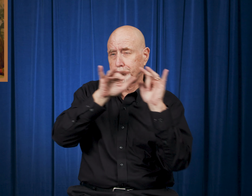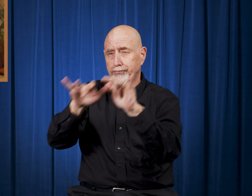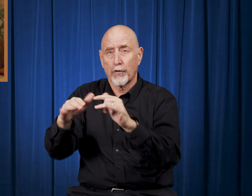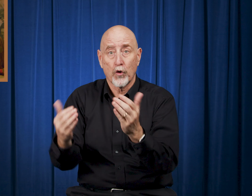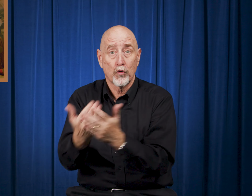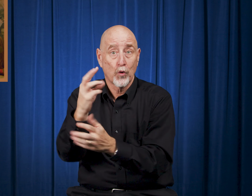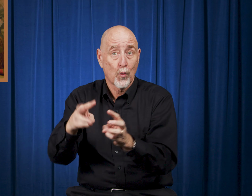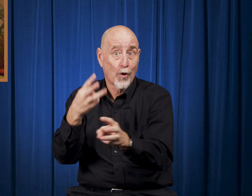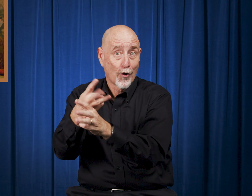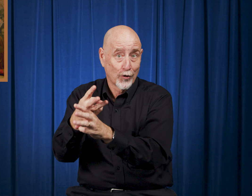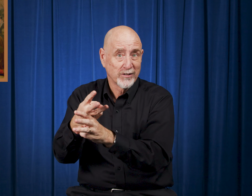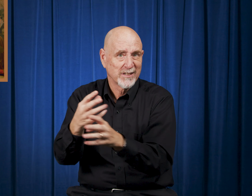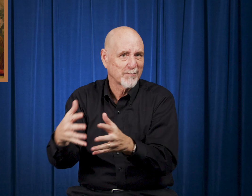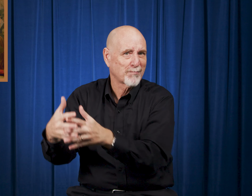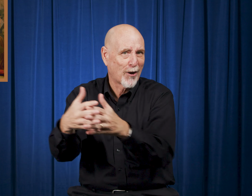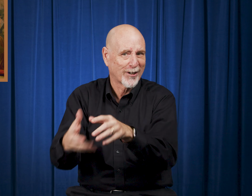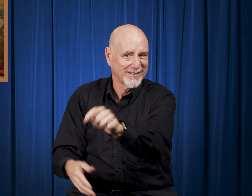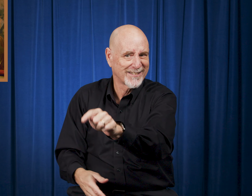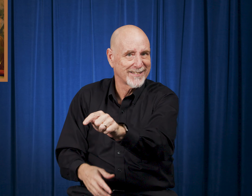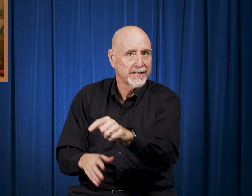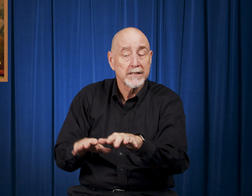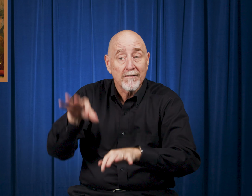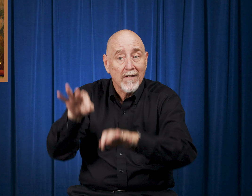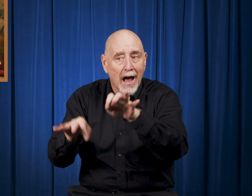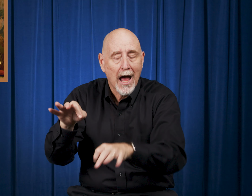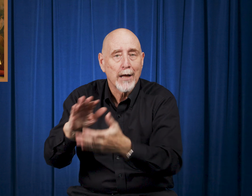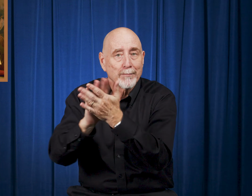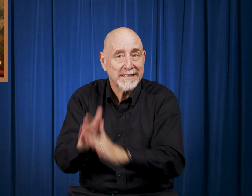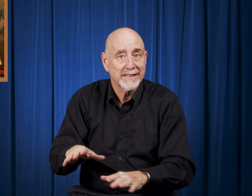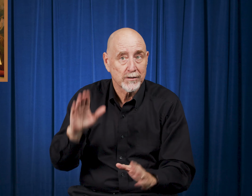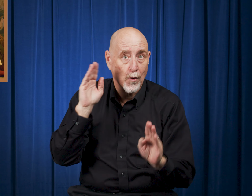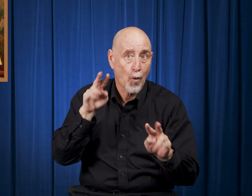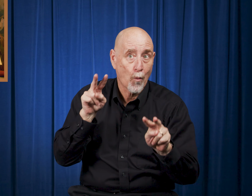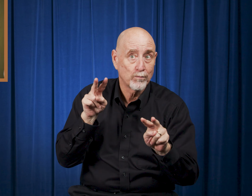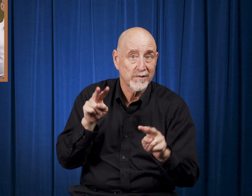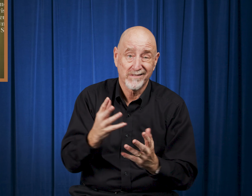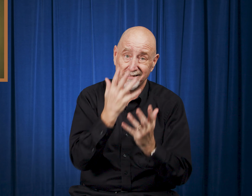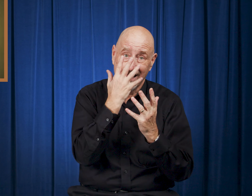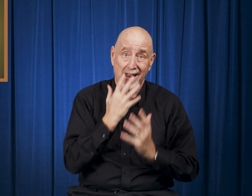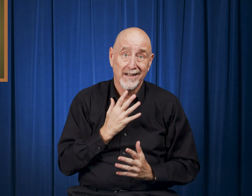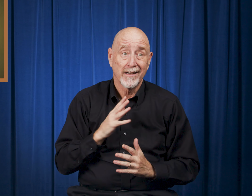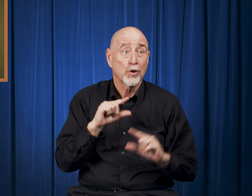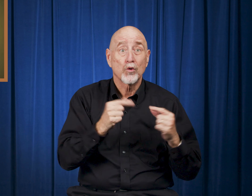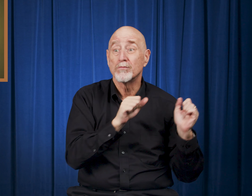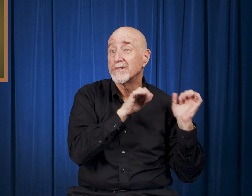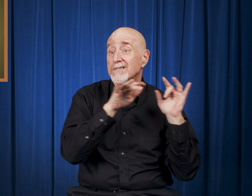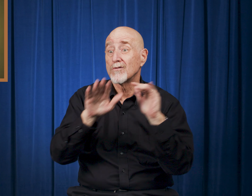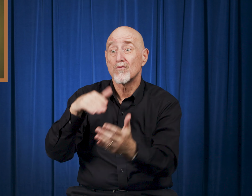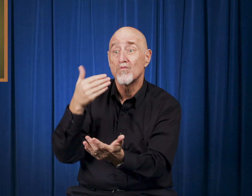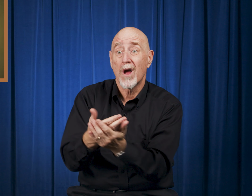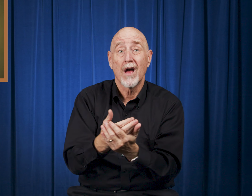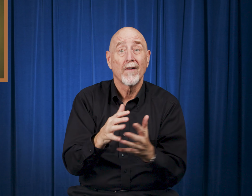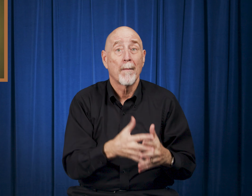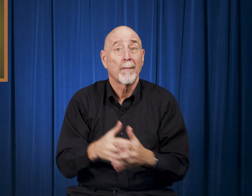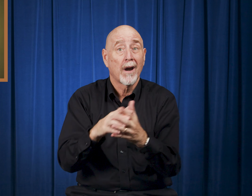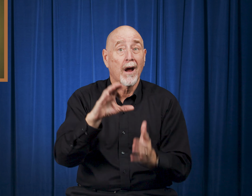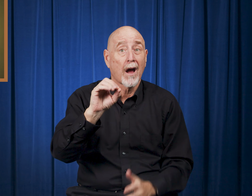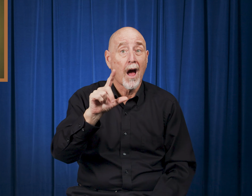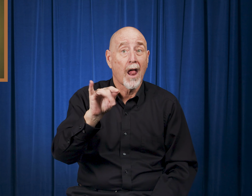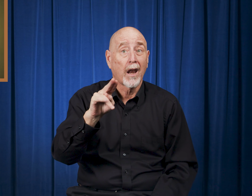New World in hopes of finding peace. And sadly, among those groups who arrived in the American